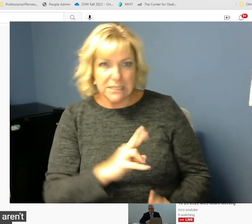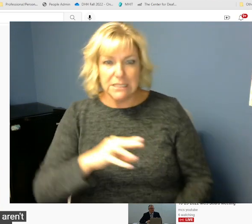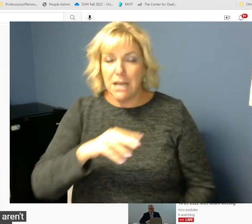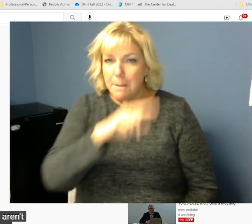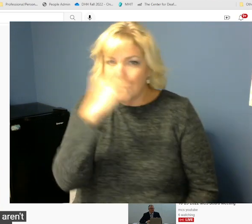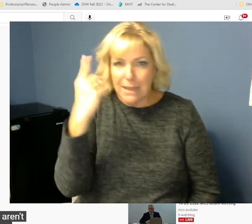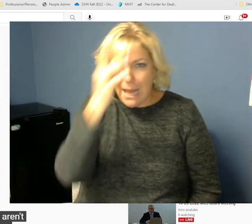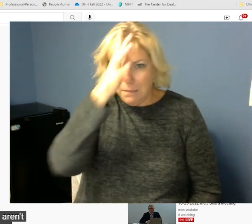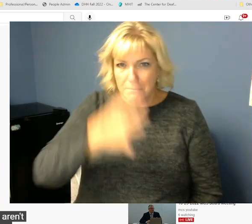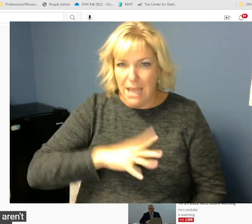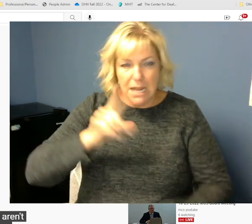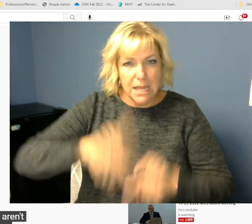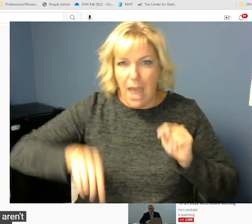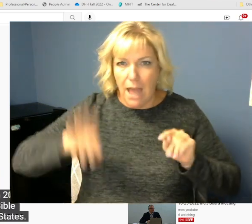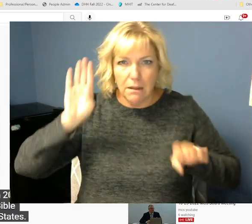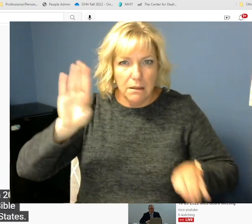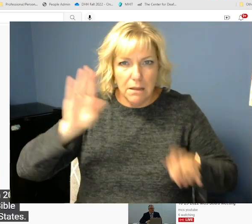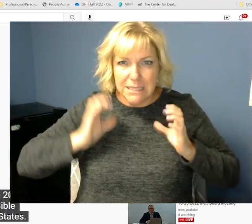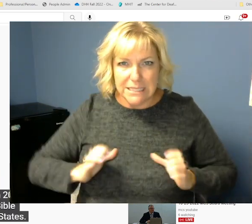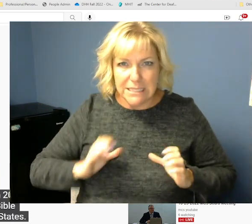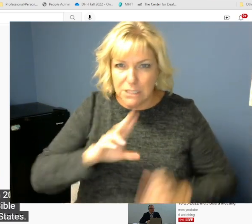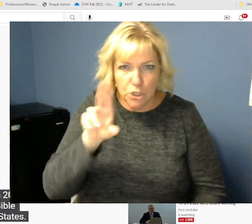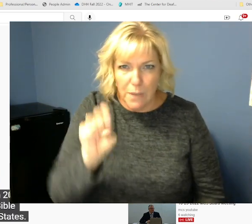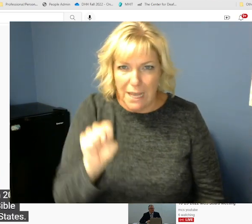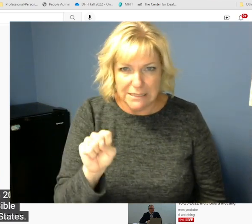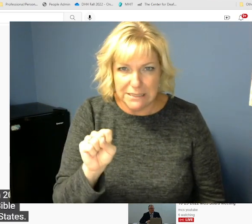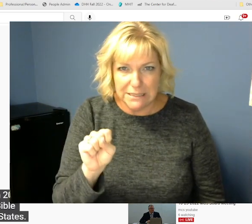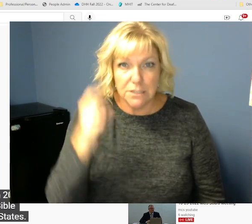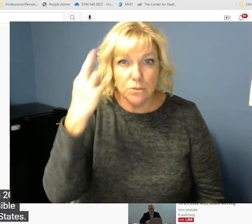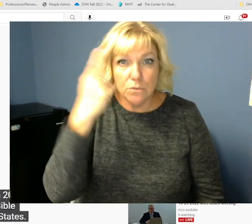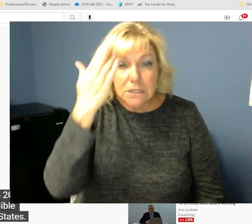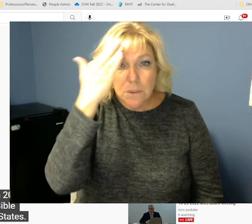citizens of the United States, in part because they're deemed property.